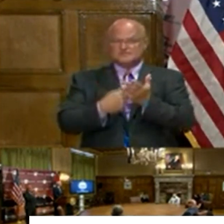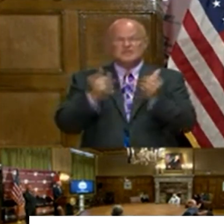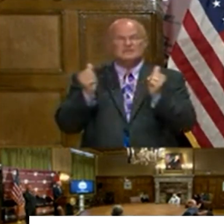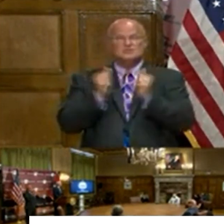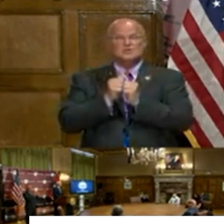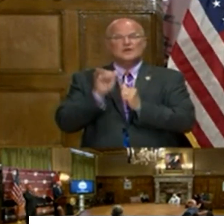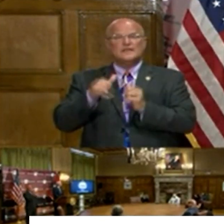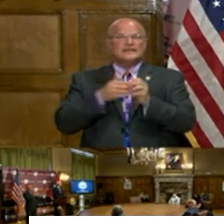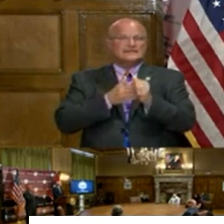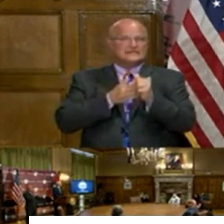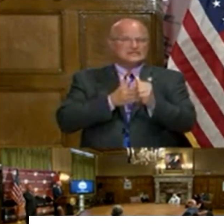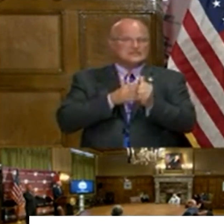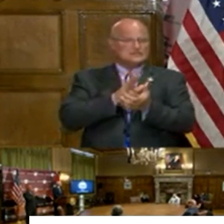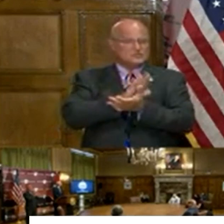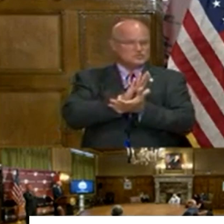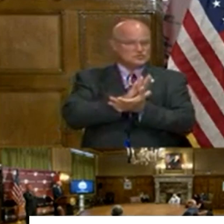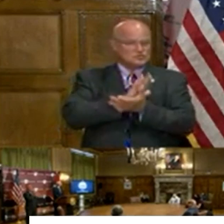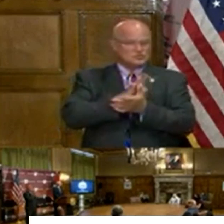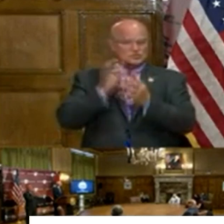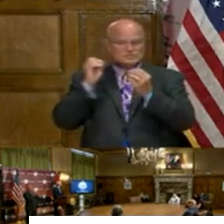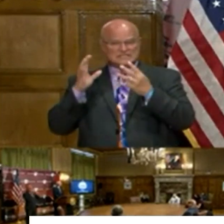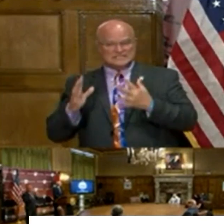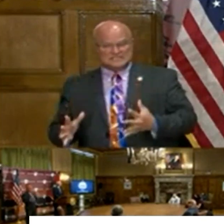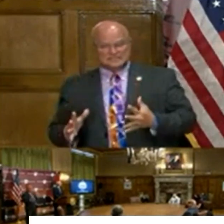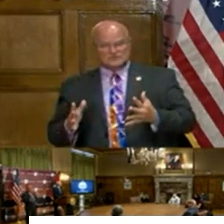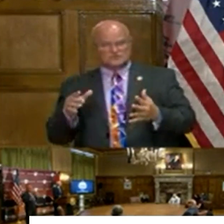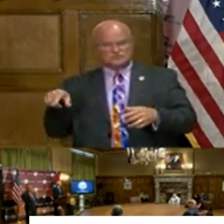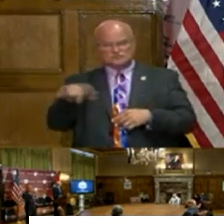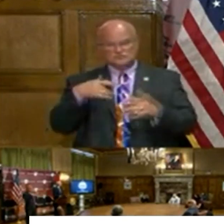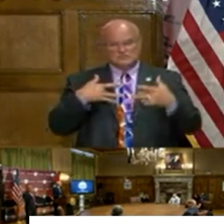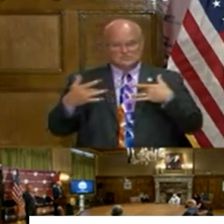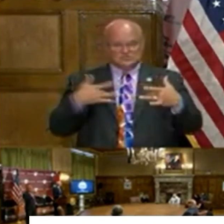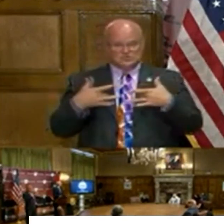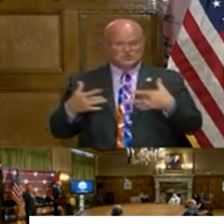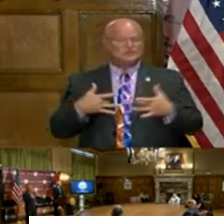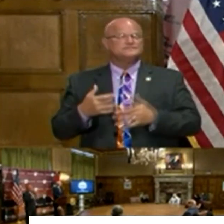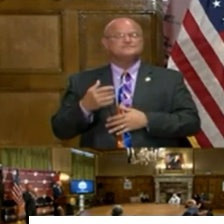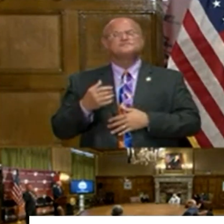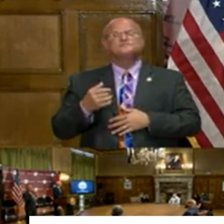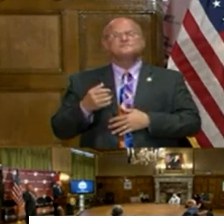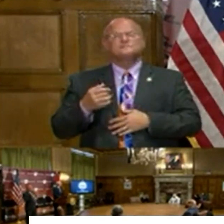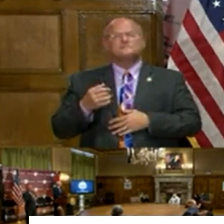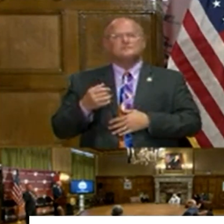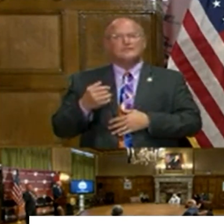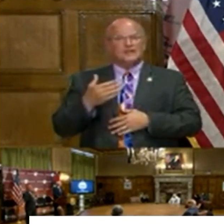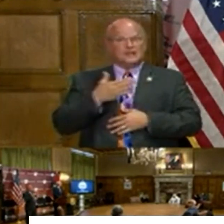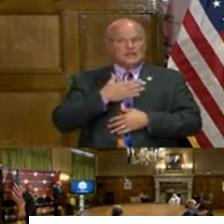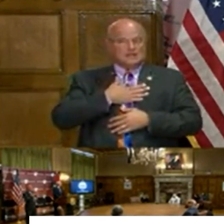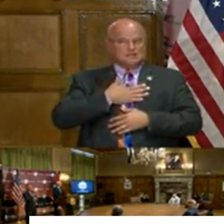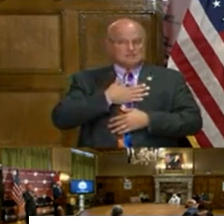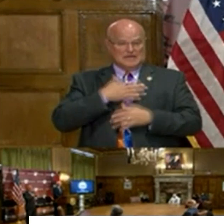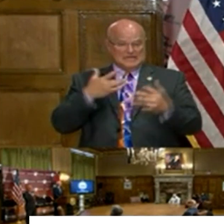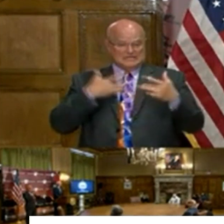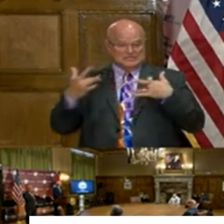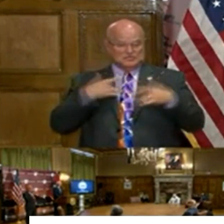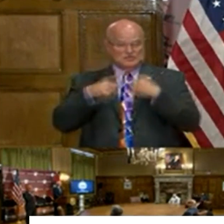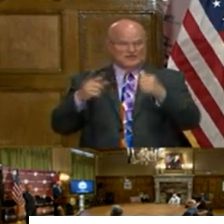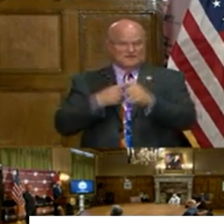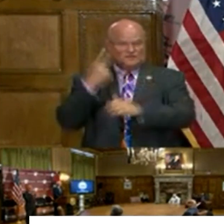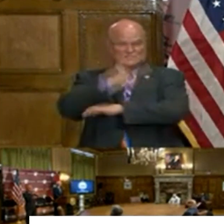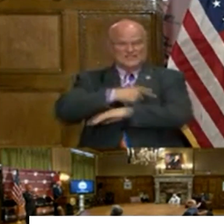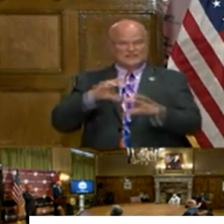with the leadership of the schools and the teachers who are concerned. So am I concerned about the first day of